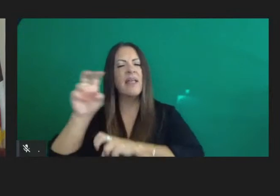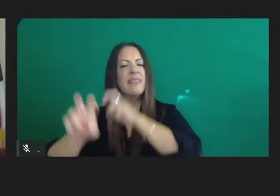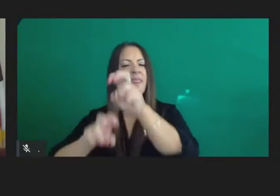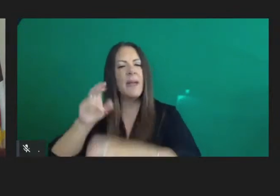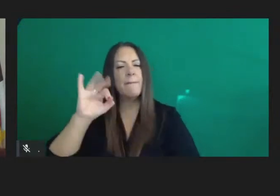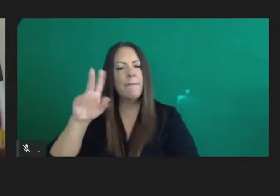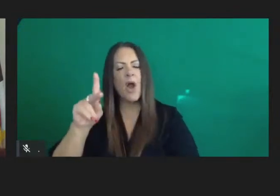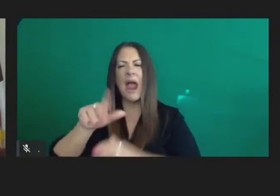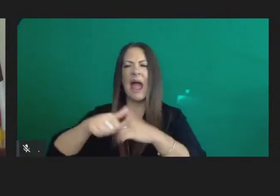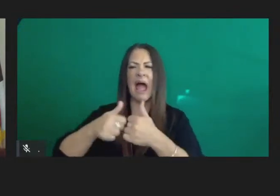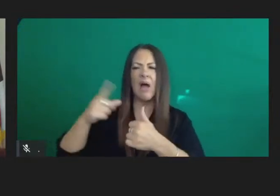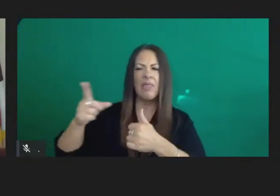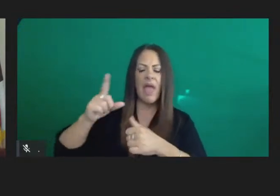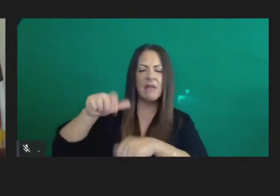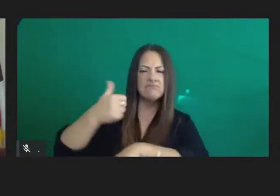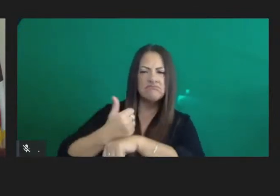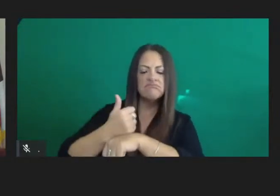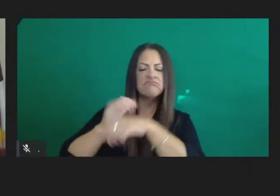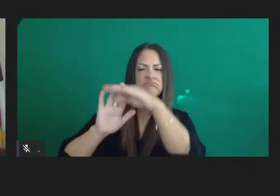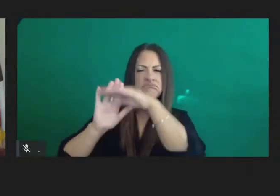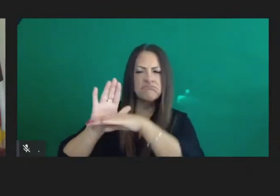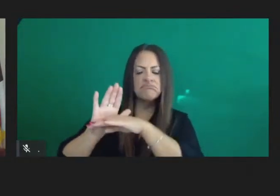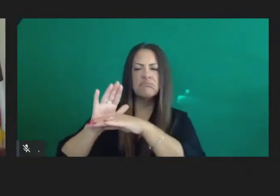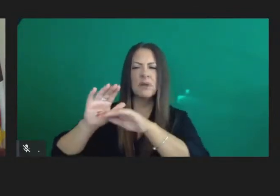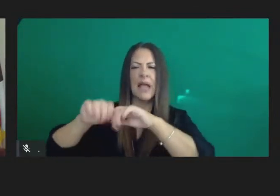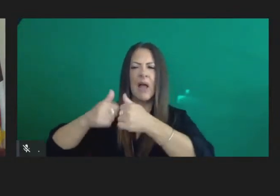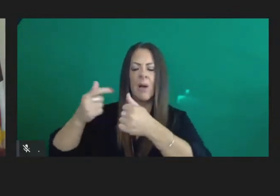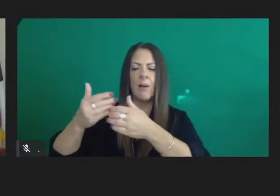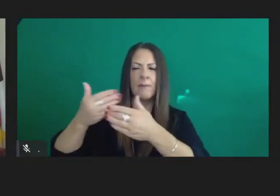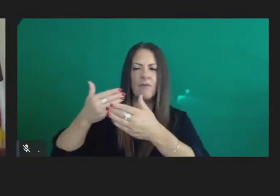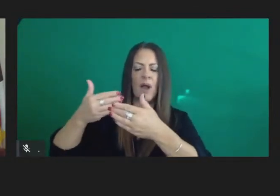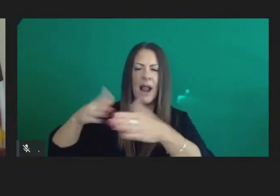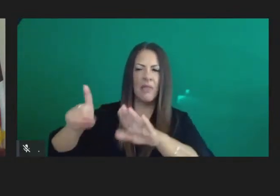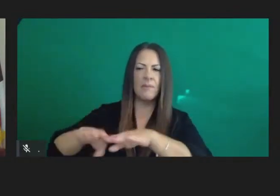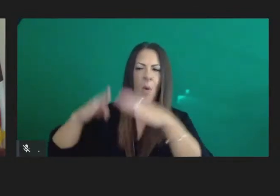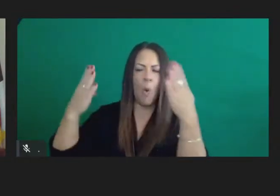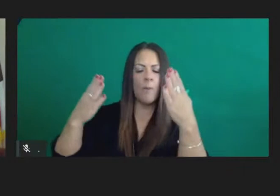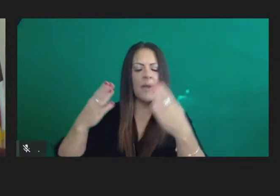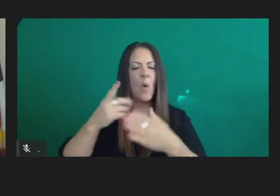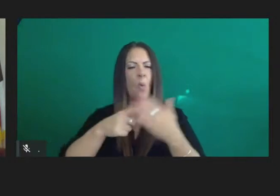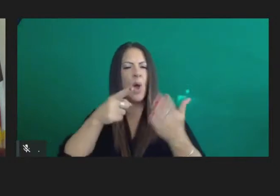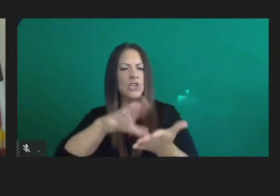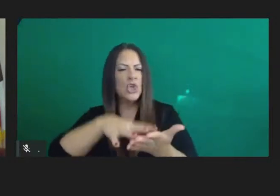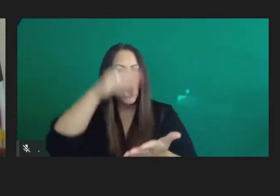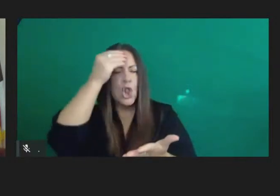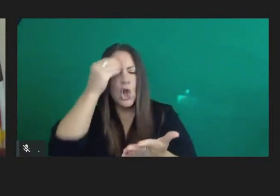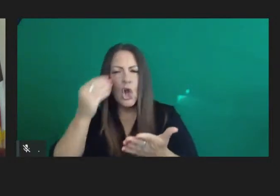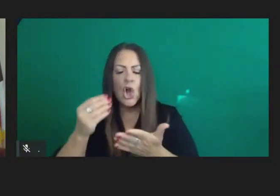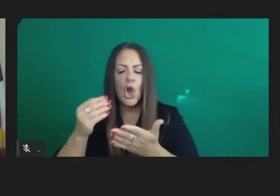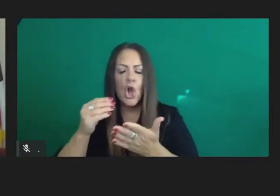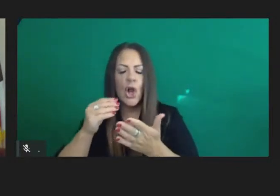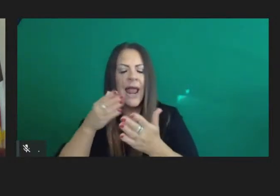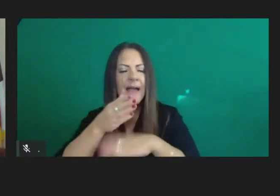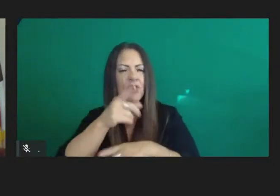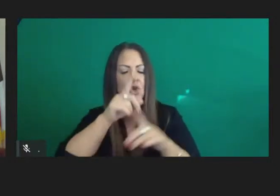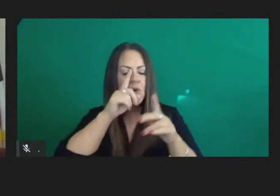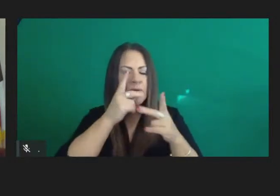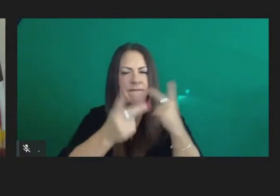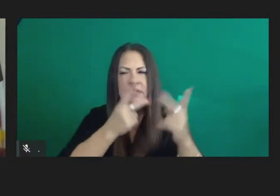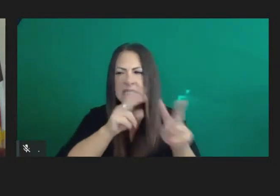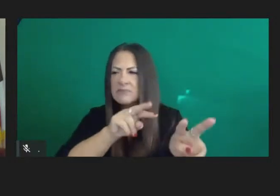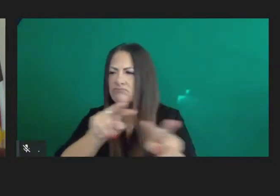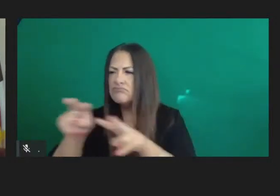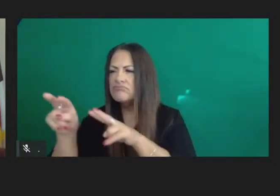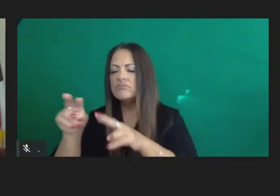the team visited in Florida, and also what they learned there and what they hope to learn at California parks? And then also, why did the